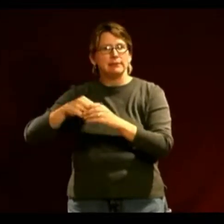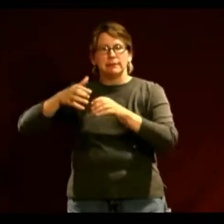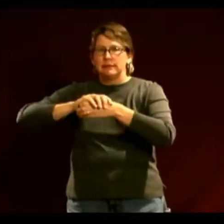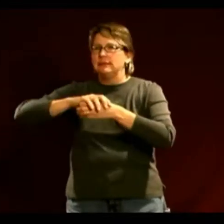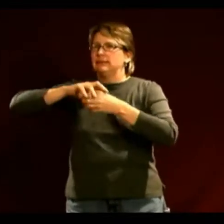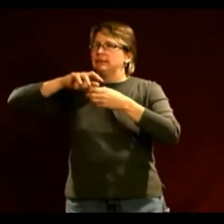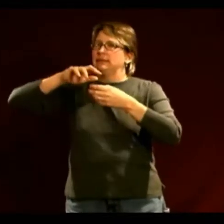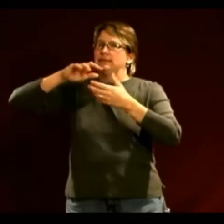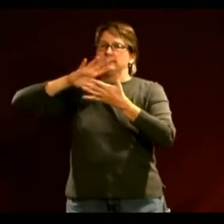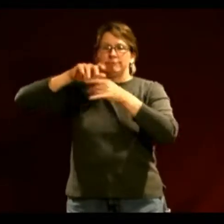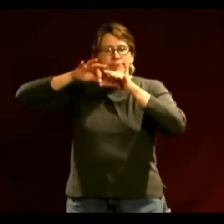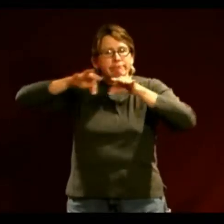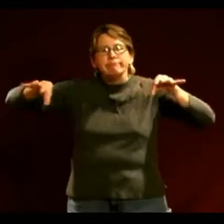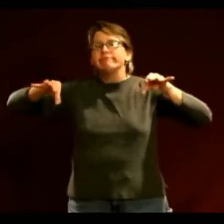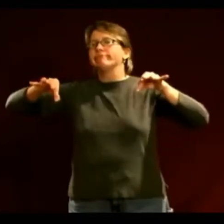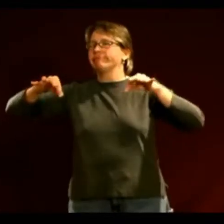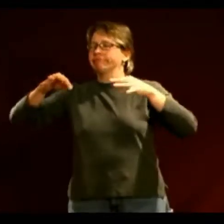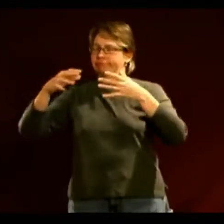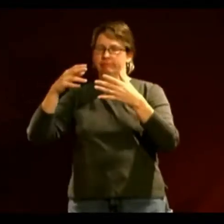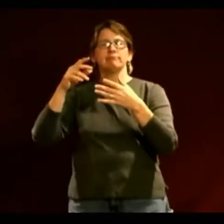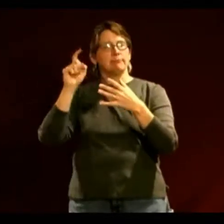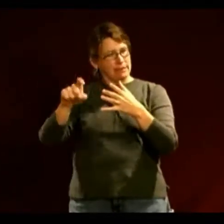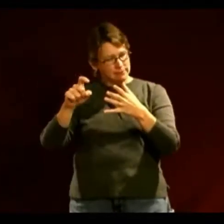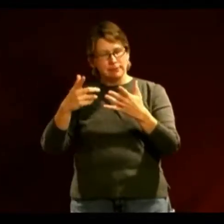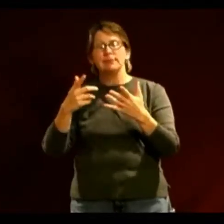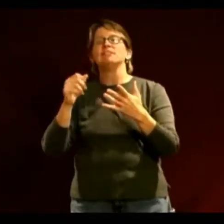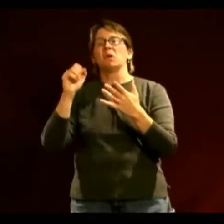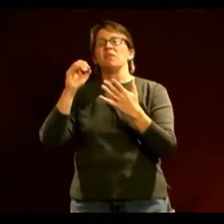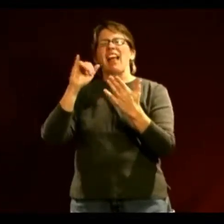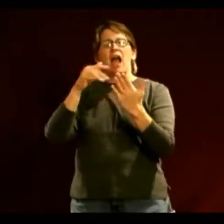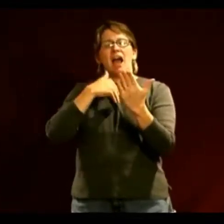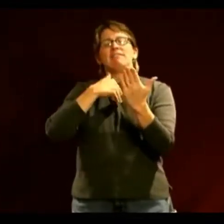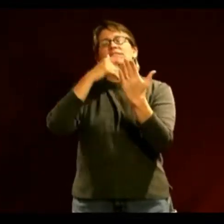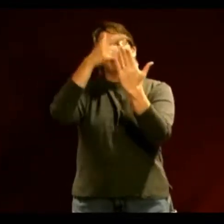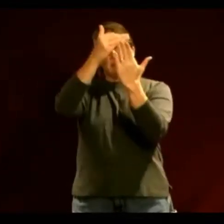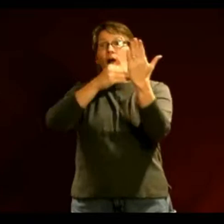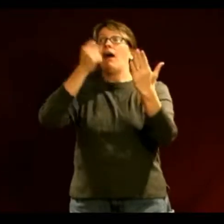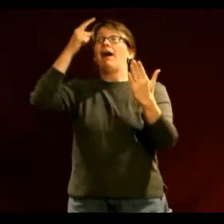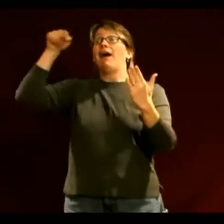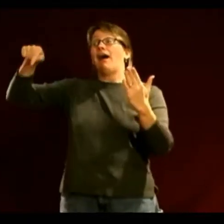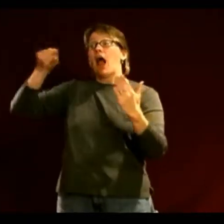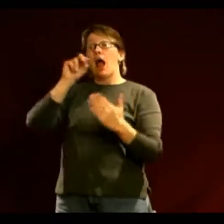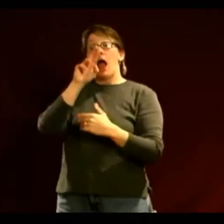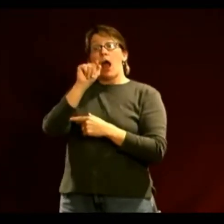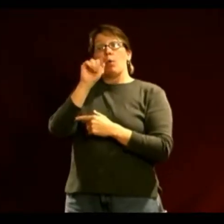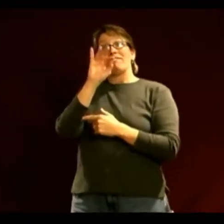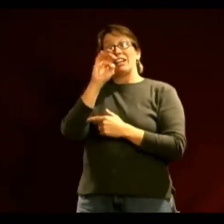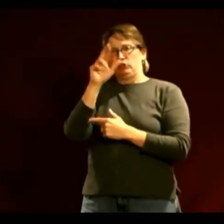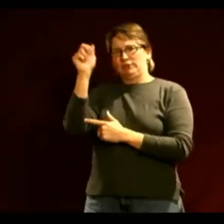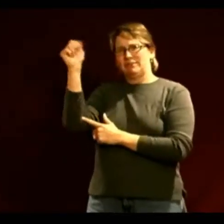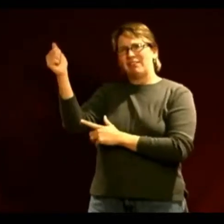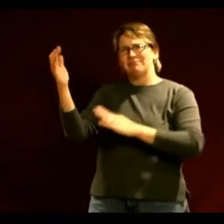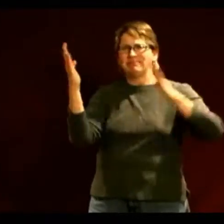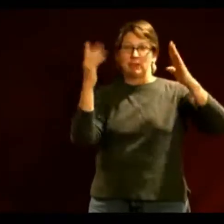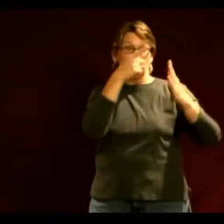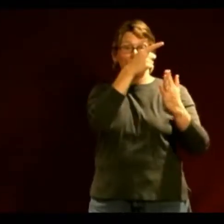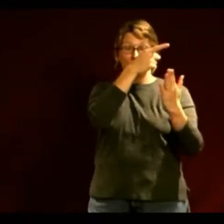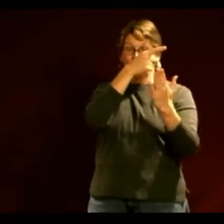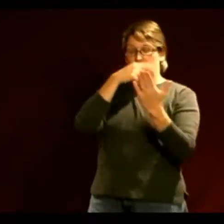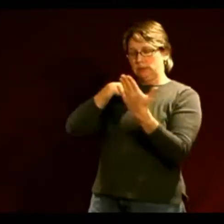that in the on the WCA, glass is prohibited. You must use plastic bags.